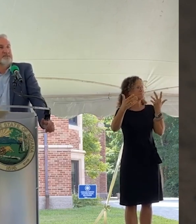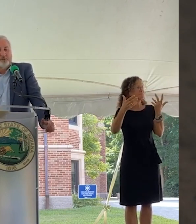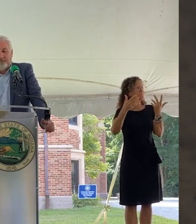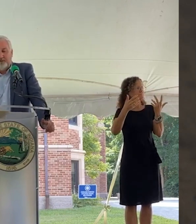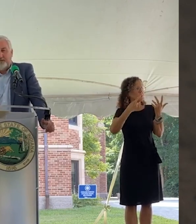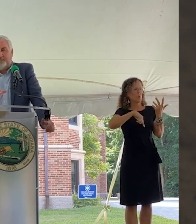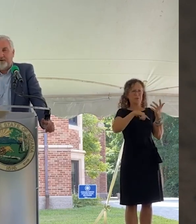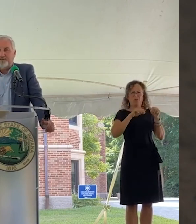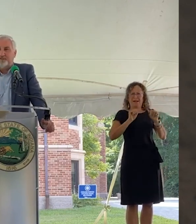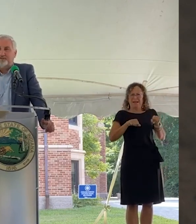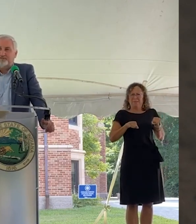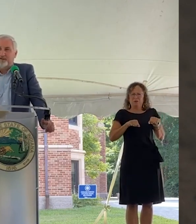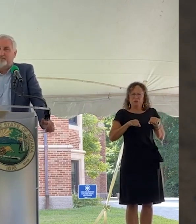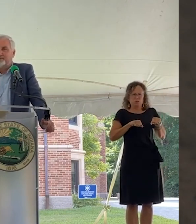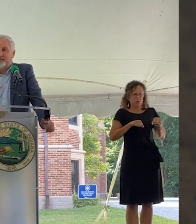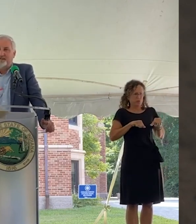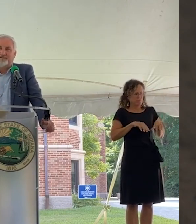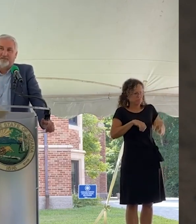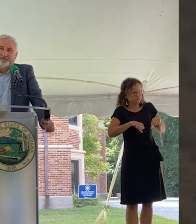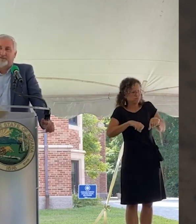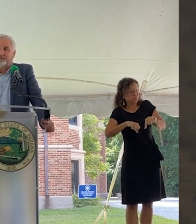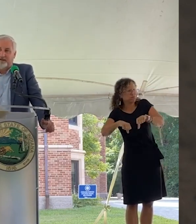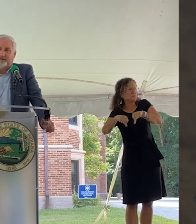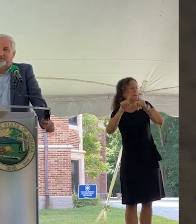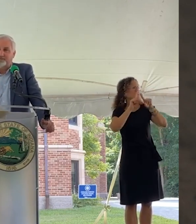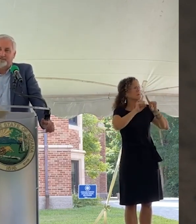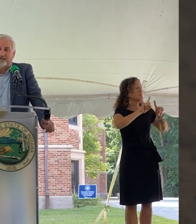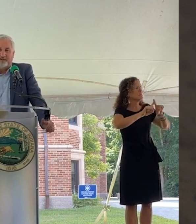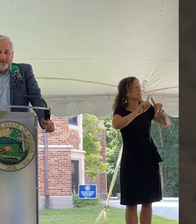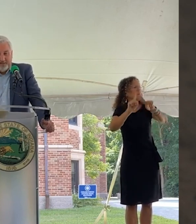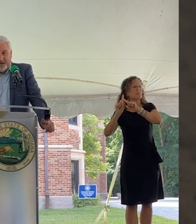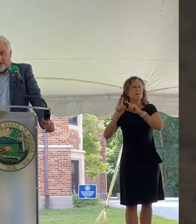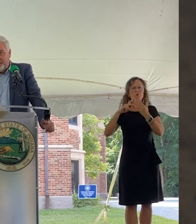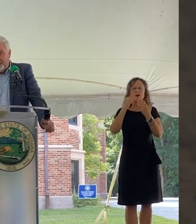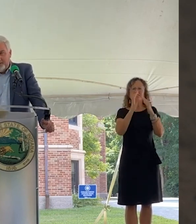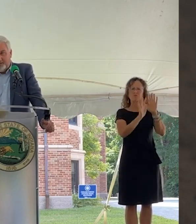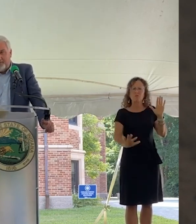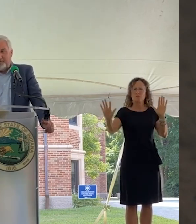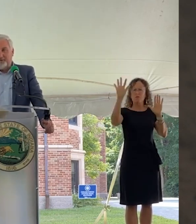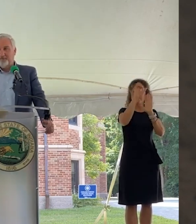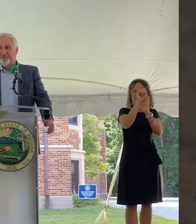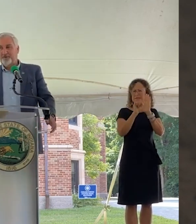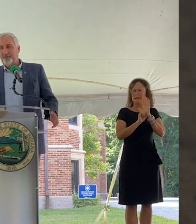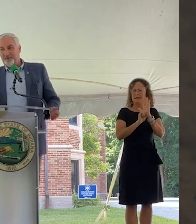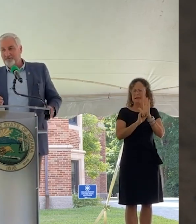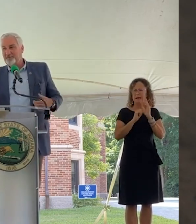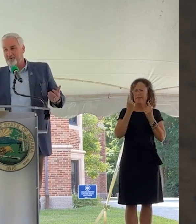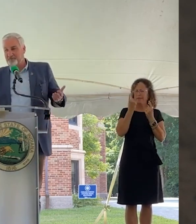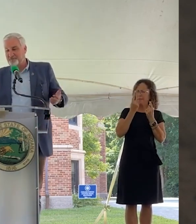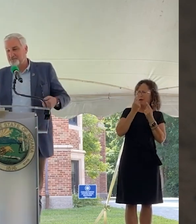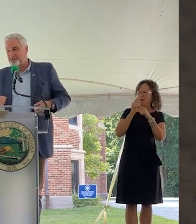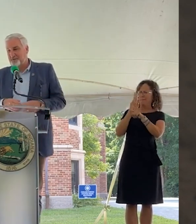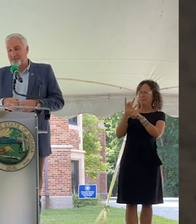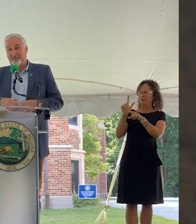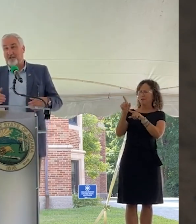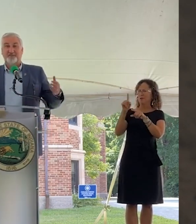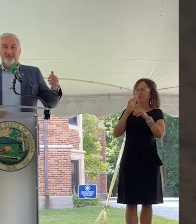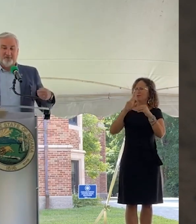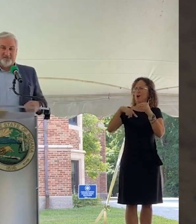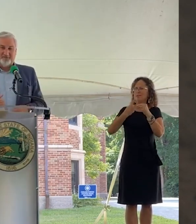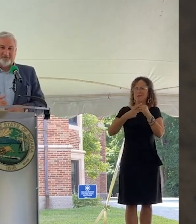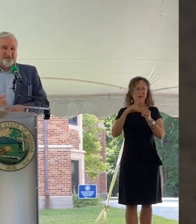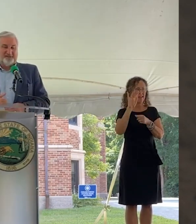to take on so many projects simultaneously around the state. I think about, Bill, when you were talking about the turn of the century,